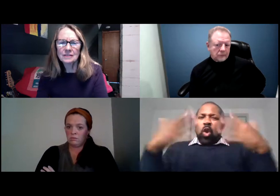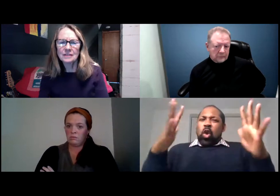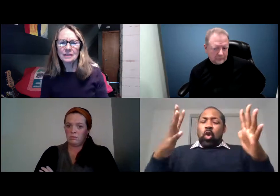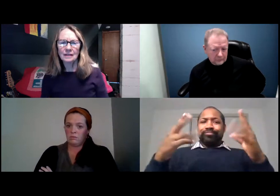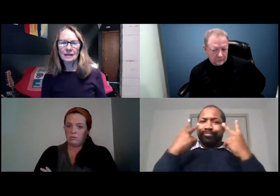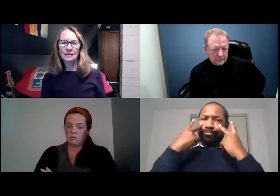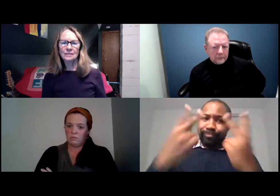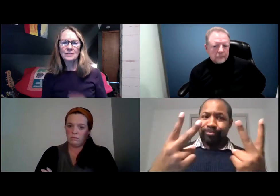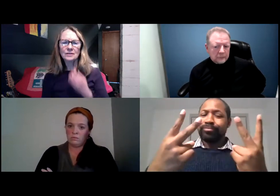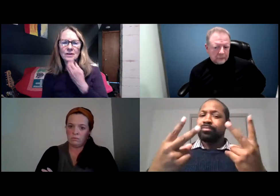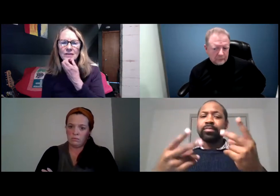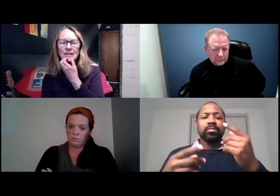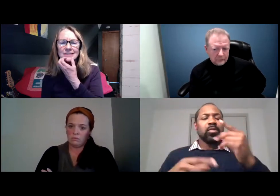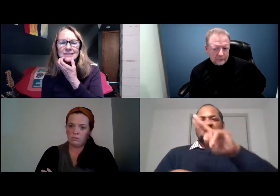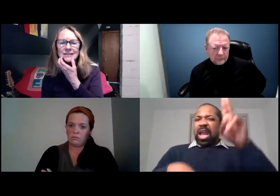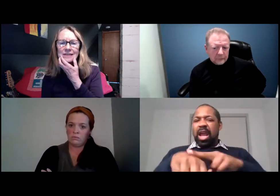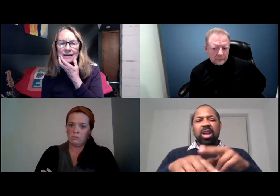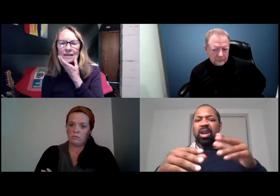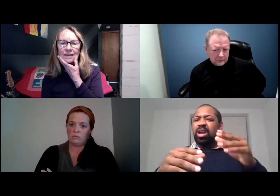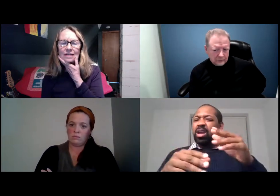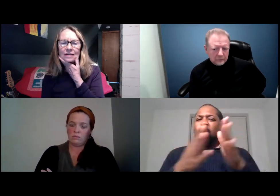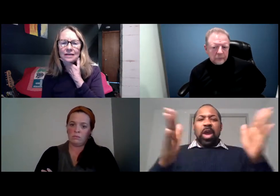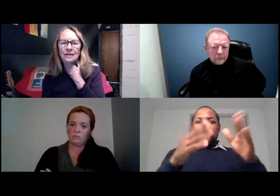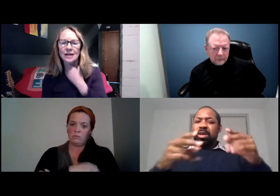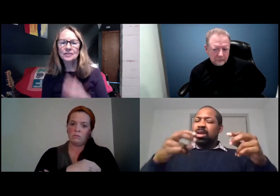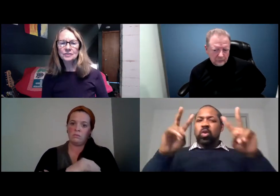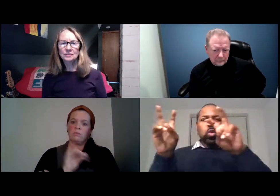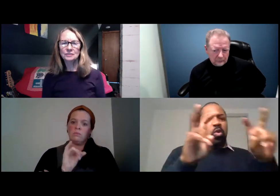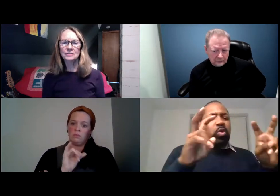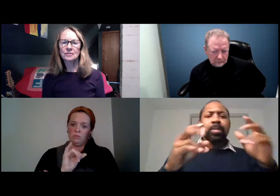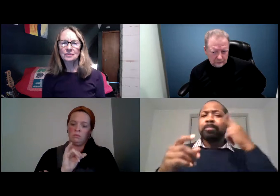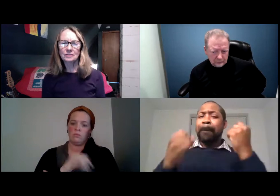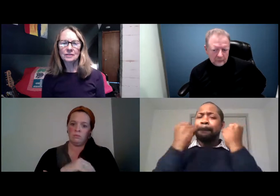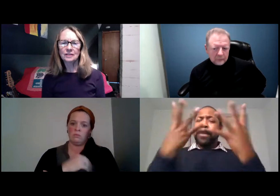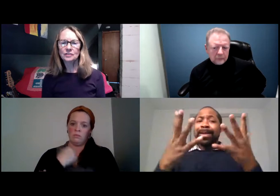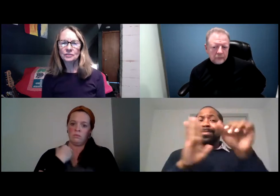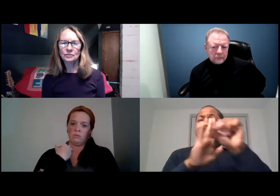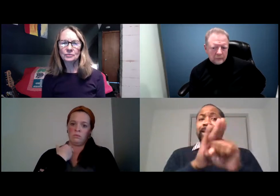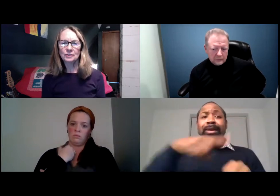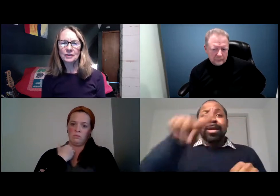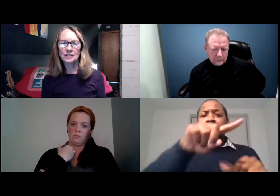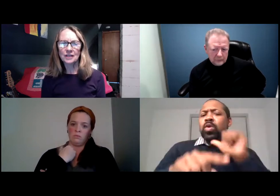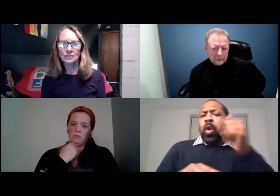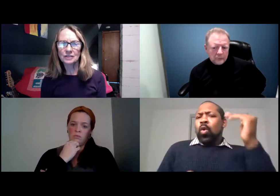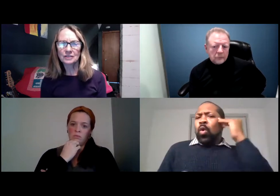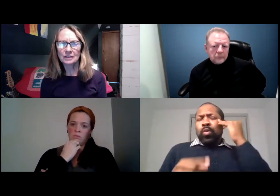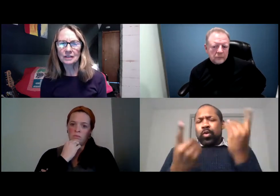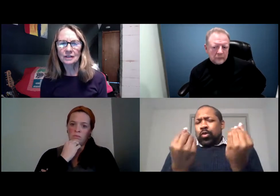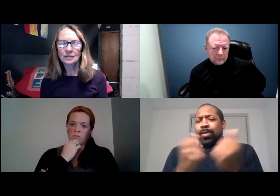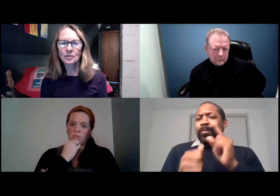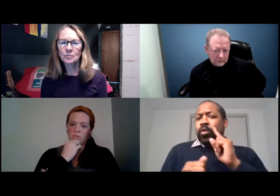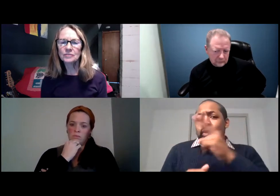NAD, and they're already seeing on a national level issues with contact